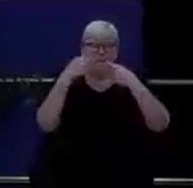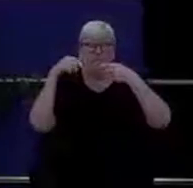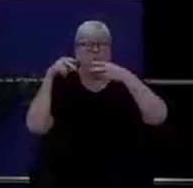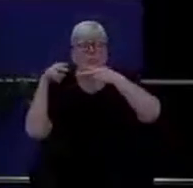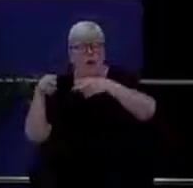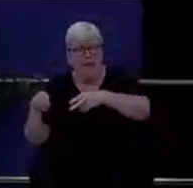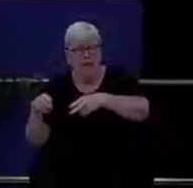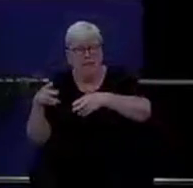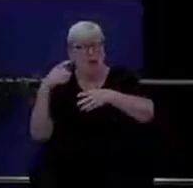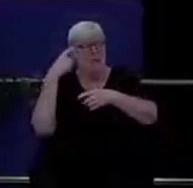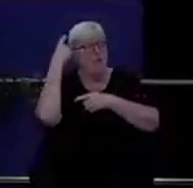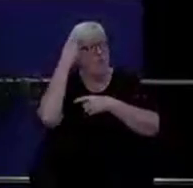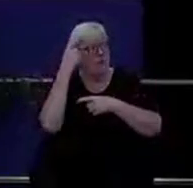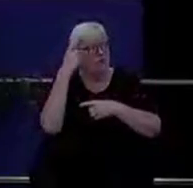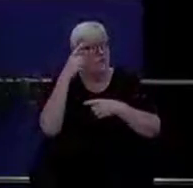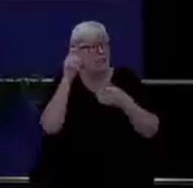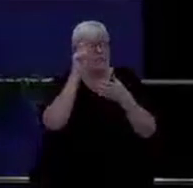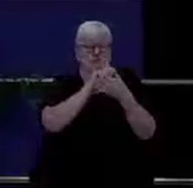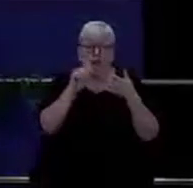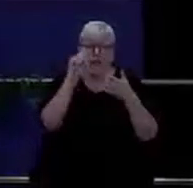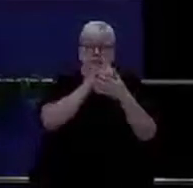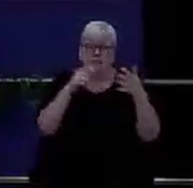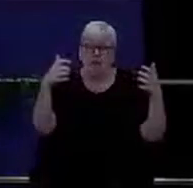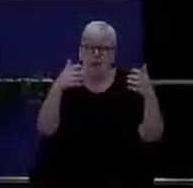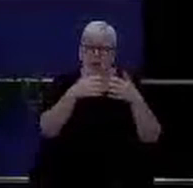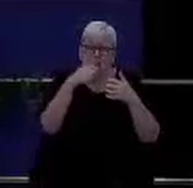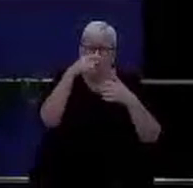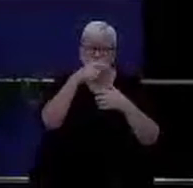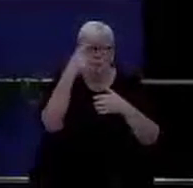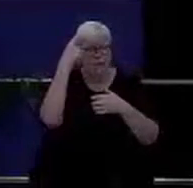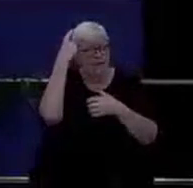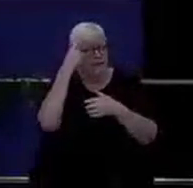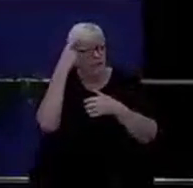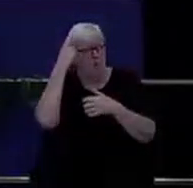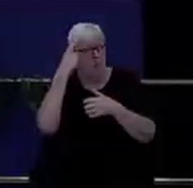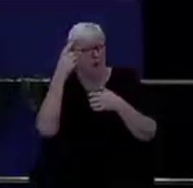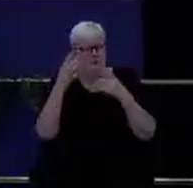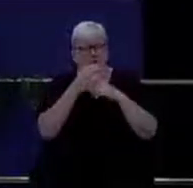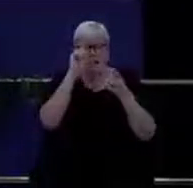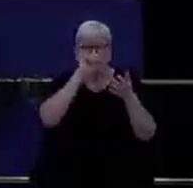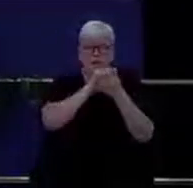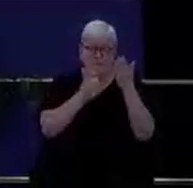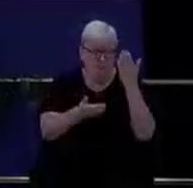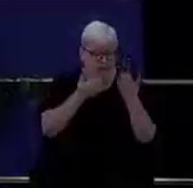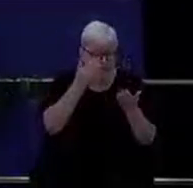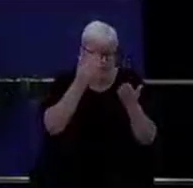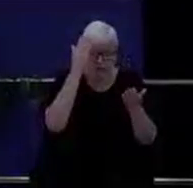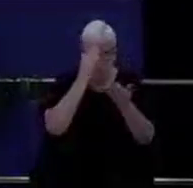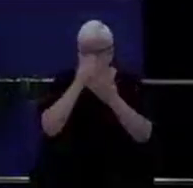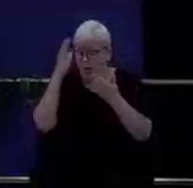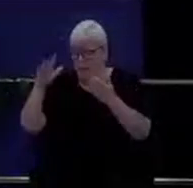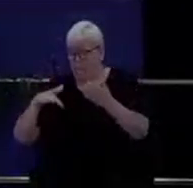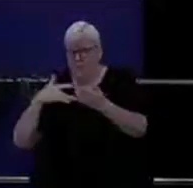as writers, how you think about hitting that balance between real living beings